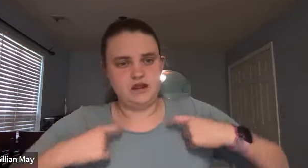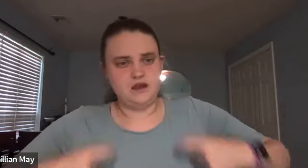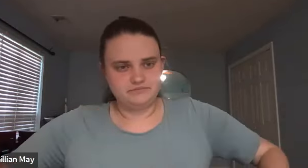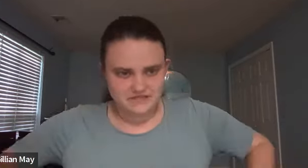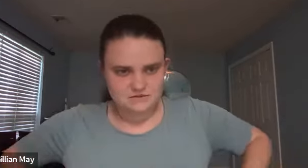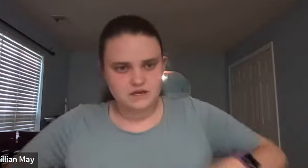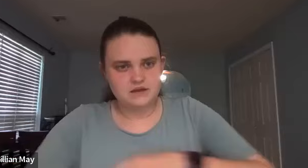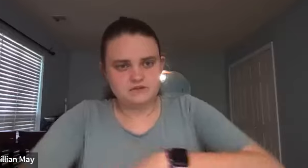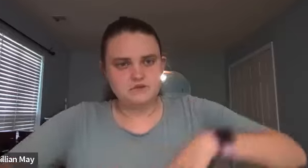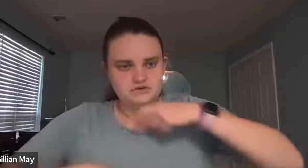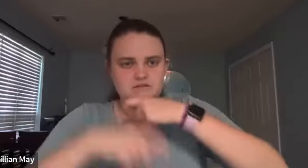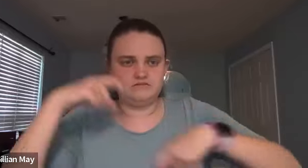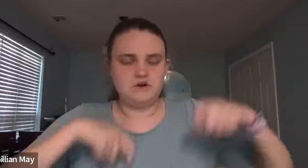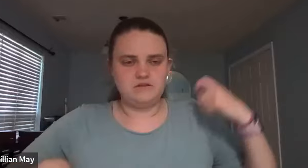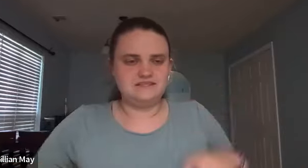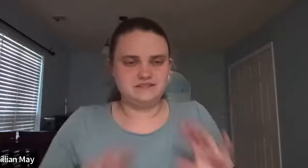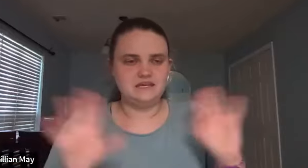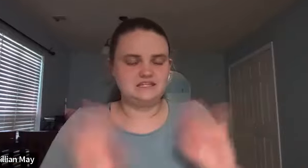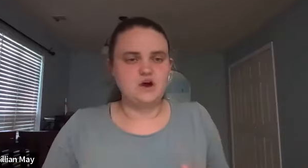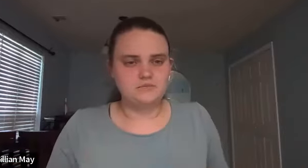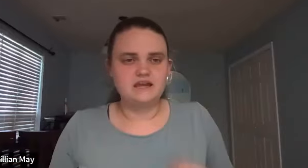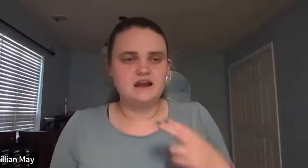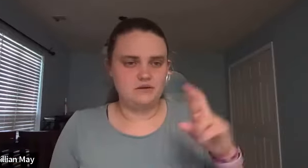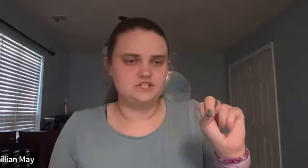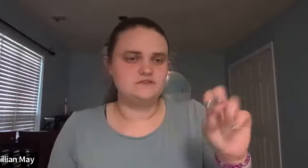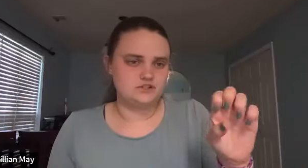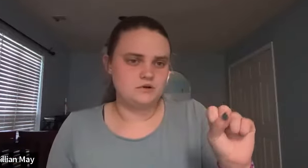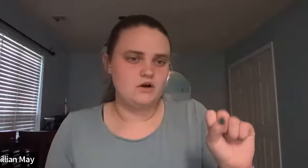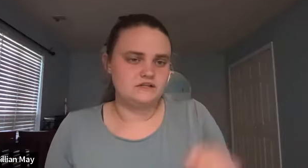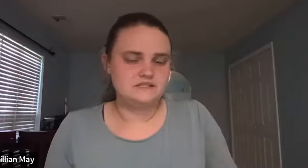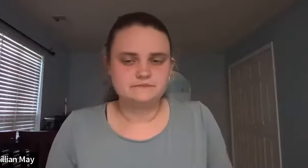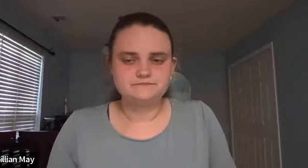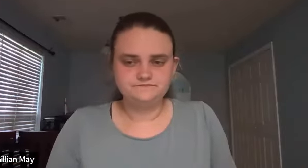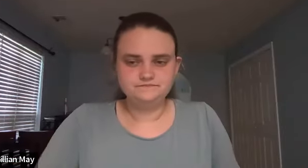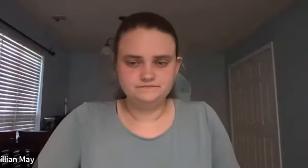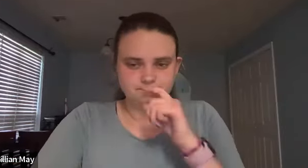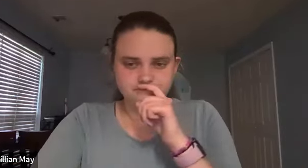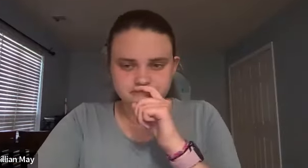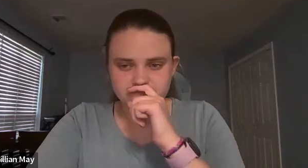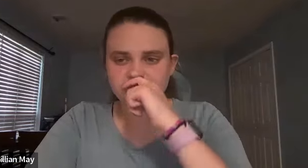strap this way with like all this gets complicated. I would just fingerspell harness.